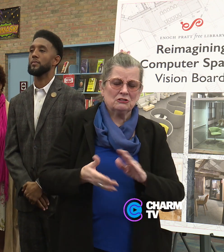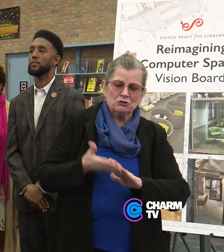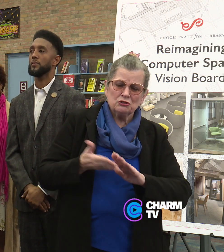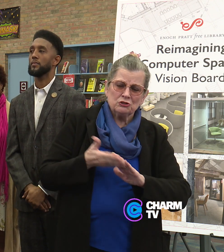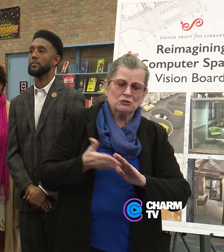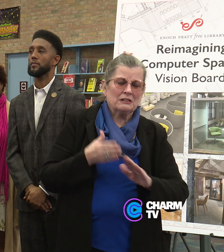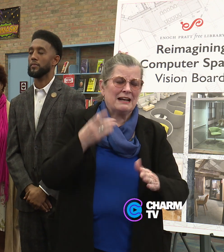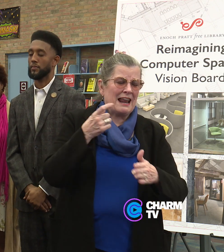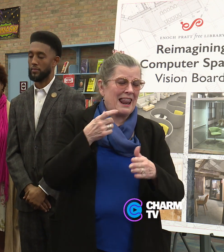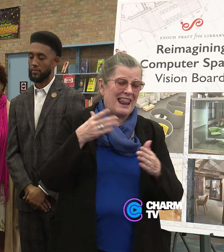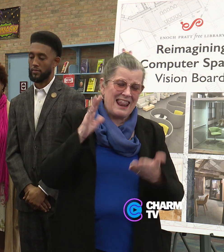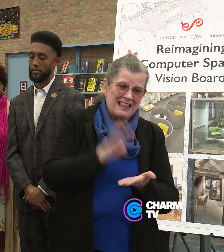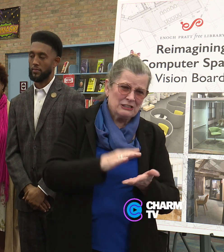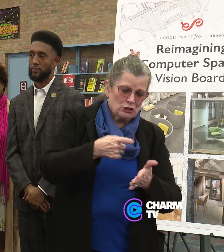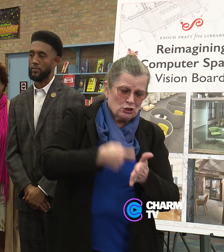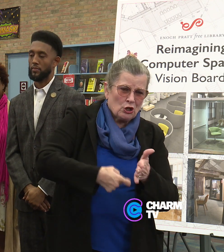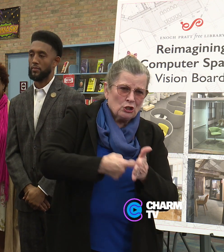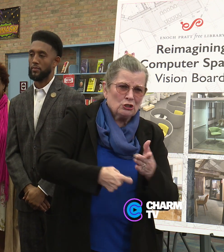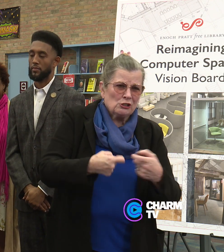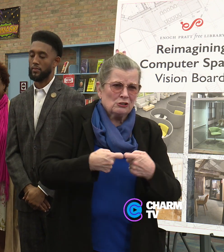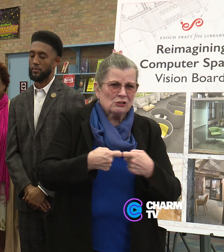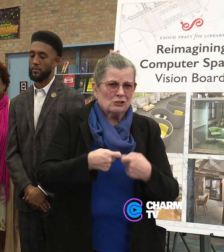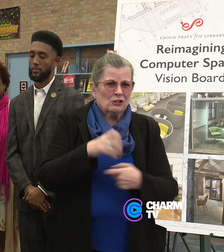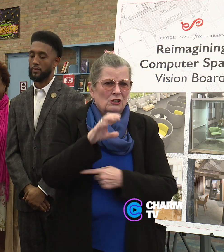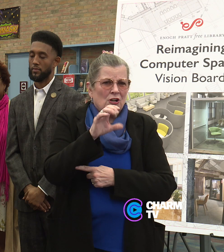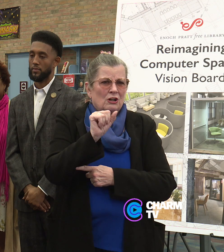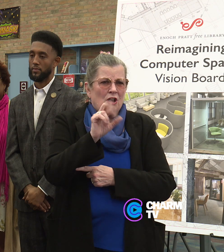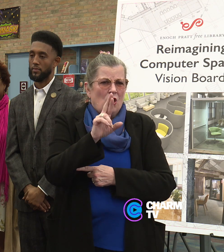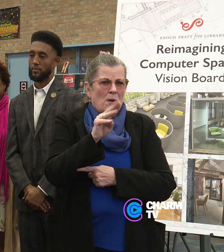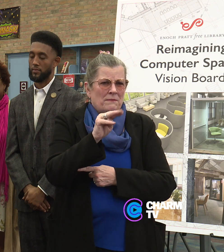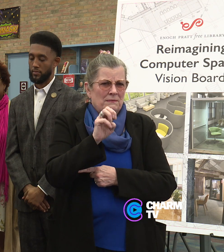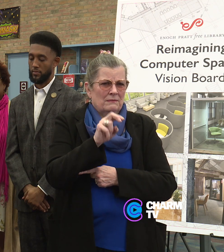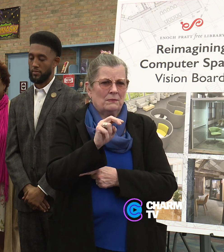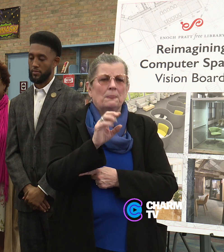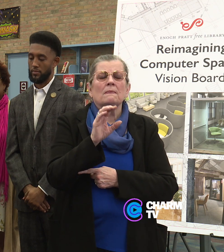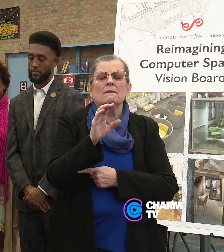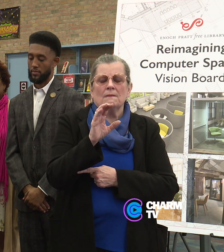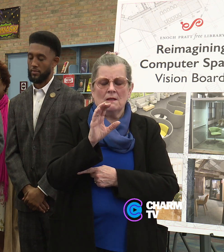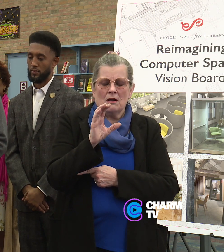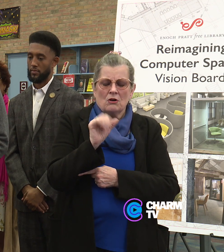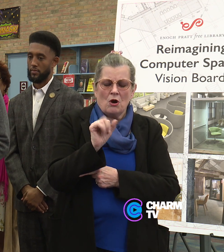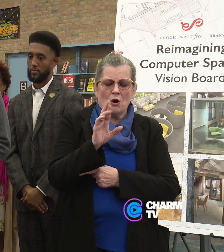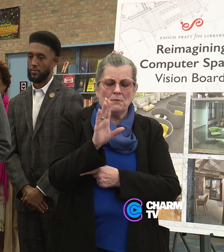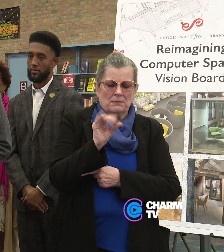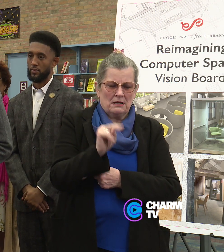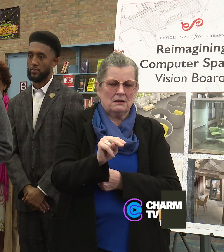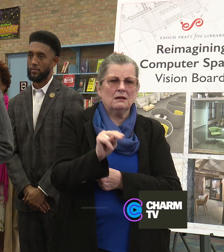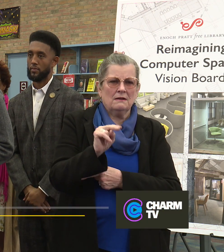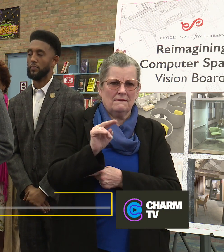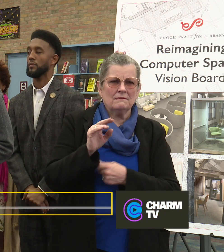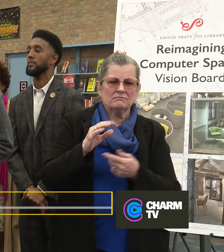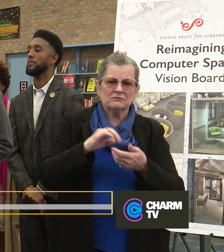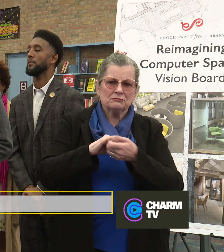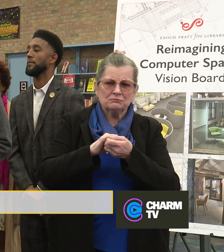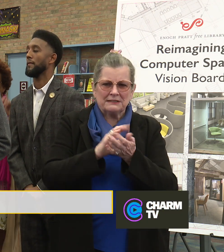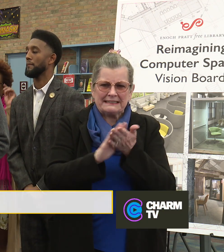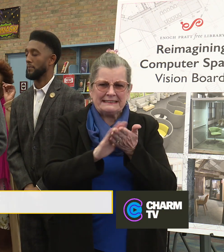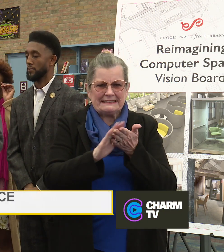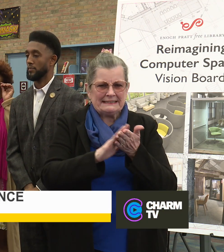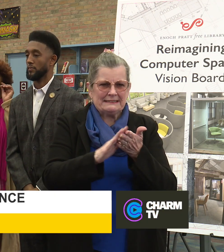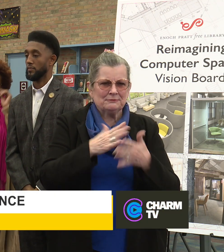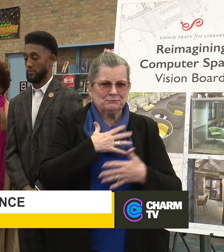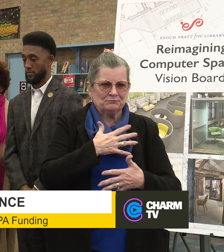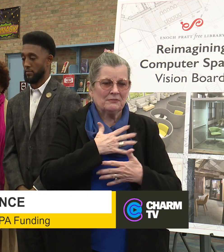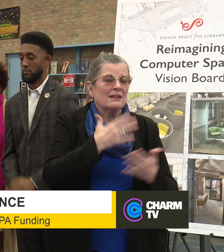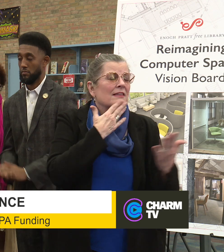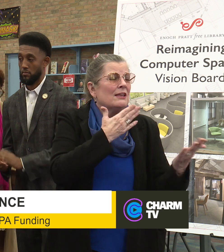footprint. And I'm very excited to partner with the libraries. I'm very grateful for the mayor's office and then the ARPA team to provide us the ability to do this job. Thank